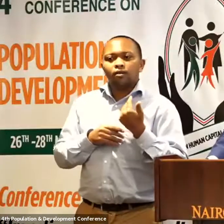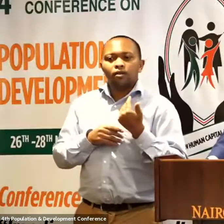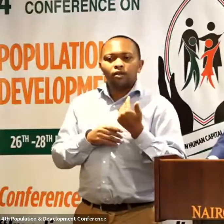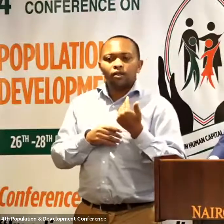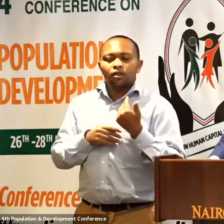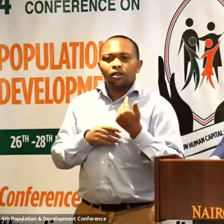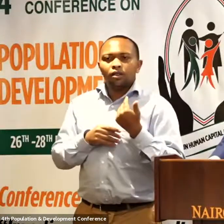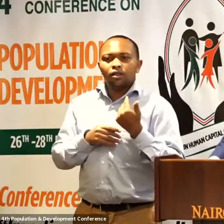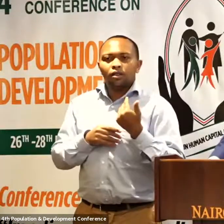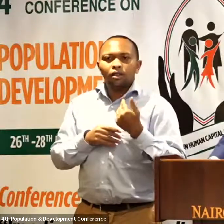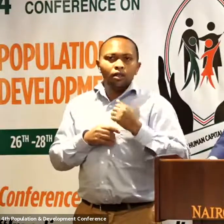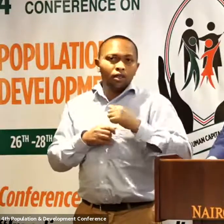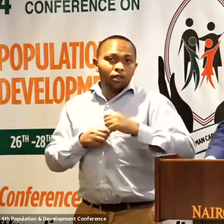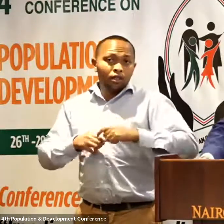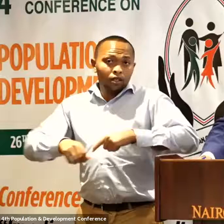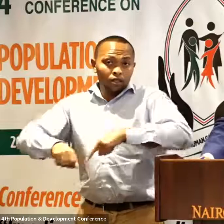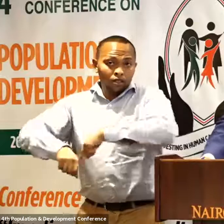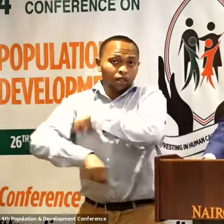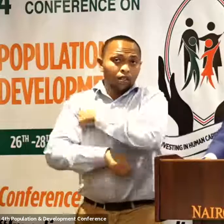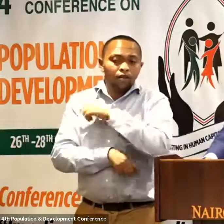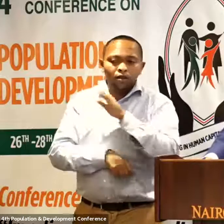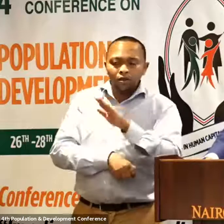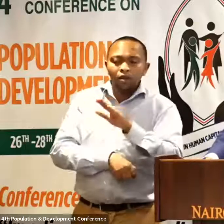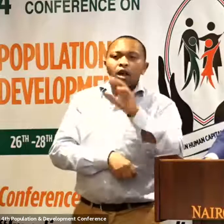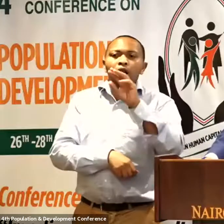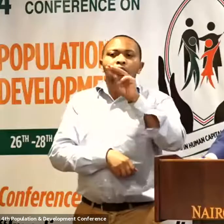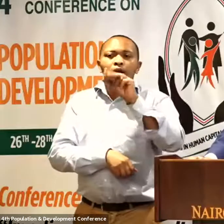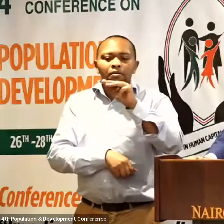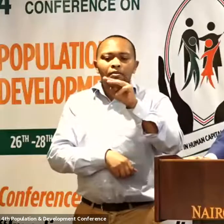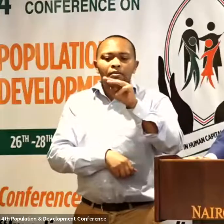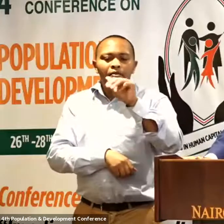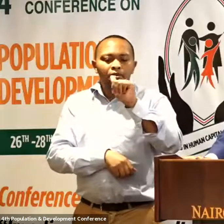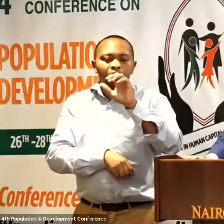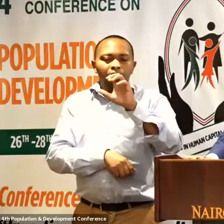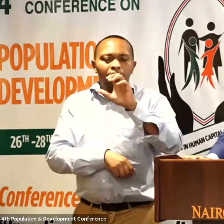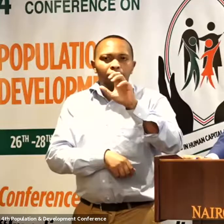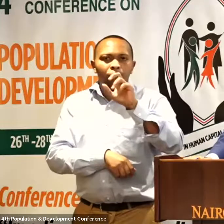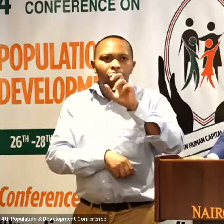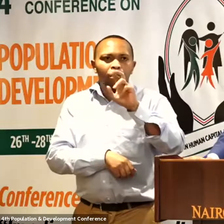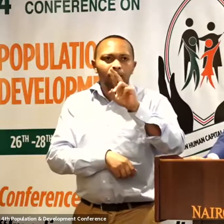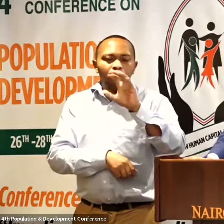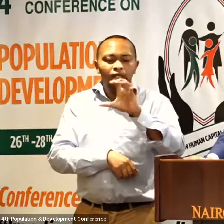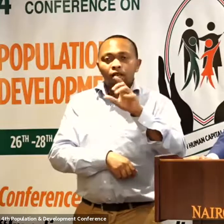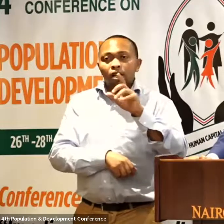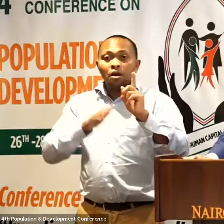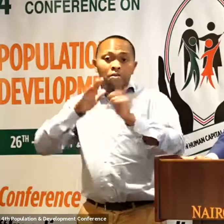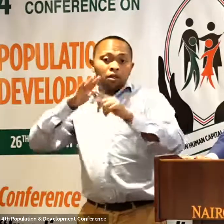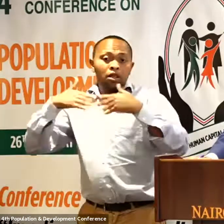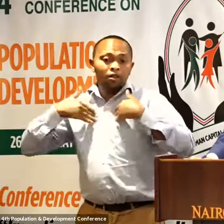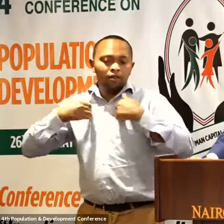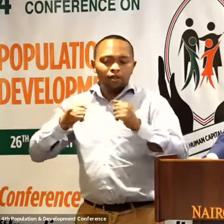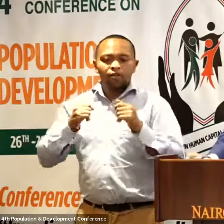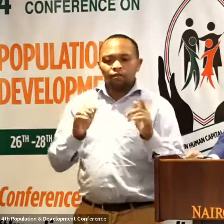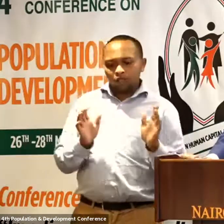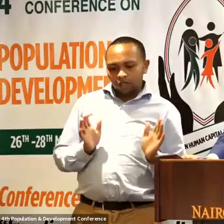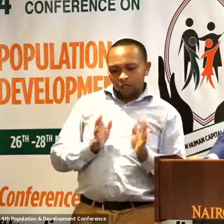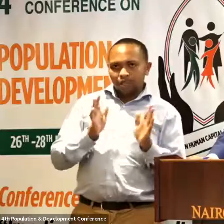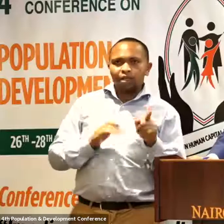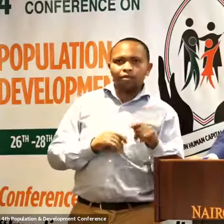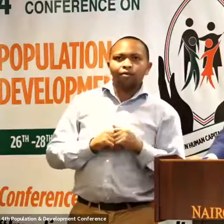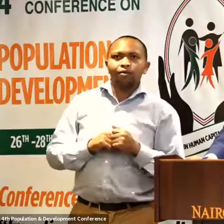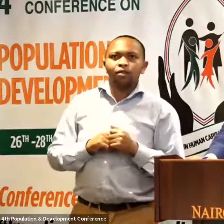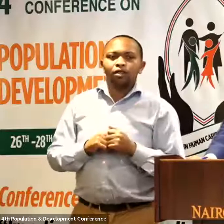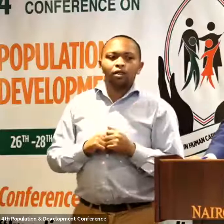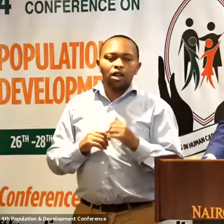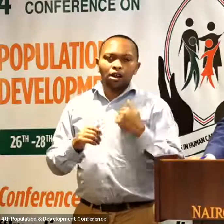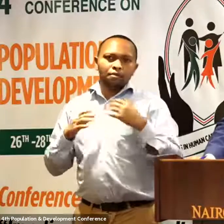cabinet, the Chief Administrative Secretary, Dr. Mas Mangagi of Ministry of Health, who is going to chair that session. And also we're going to have quite a